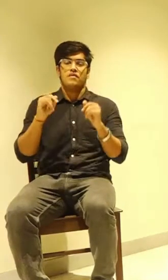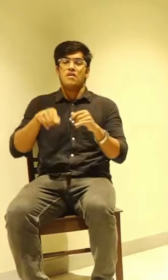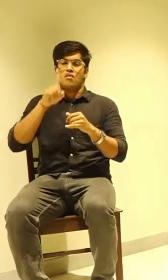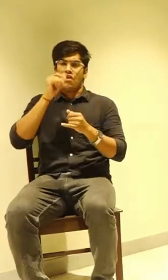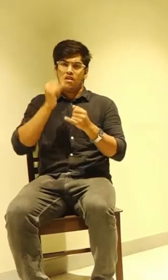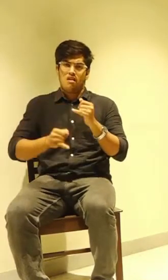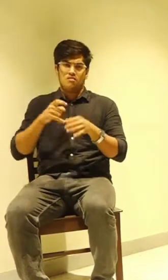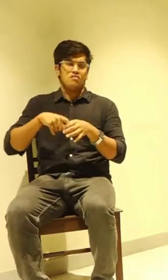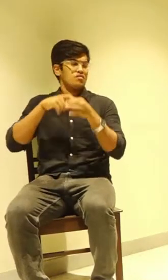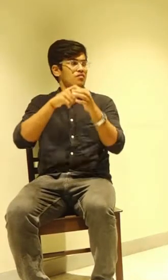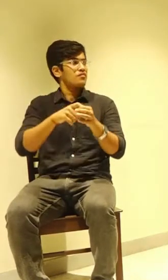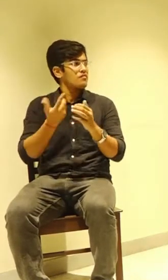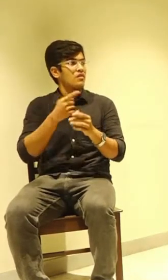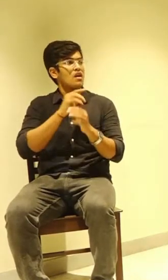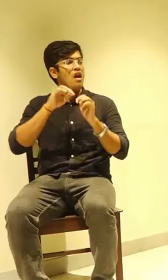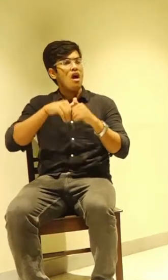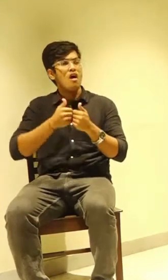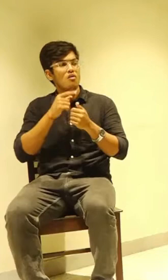is there? How would you see the